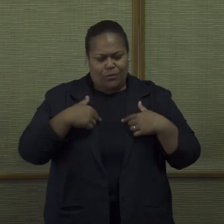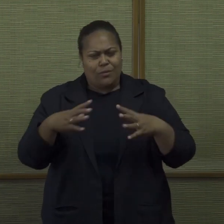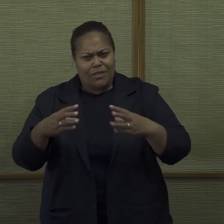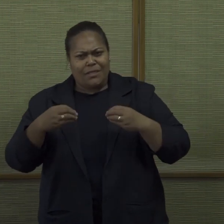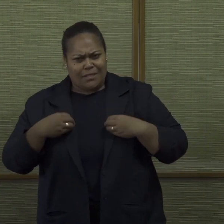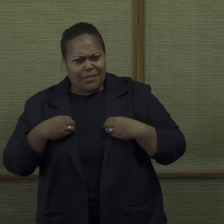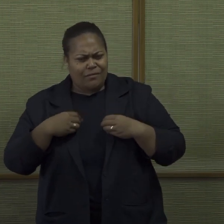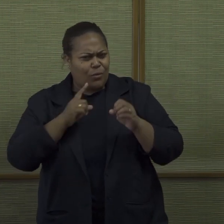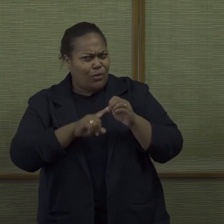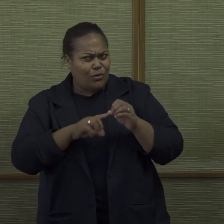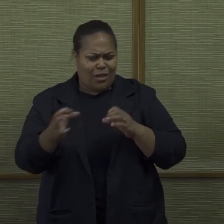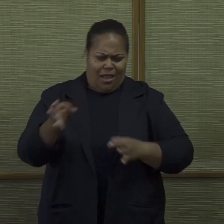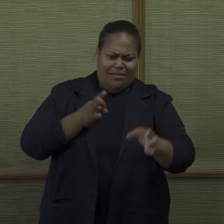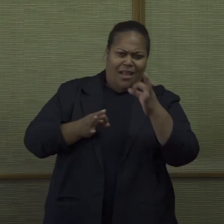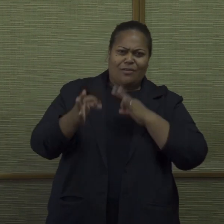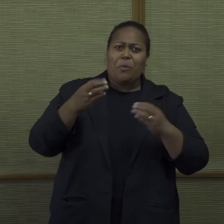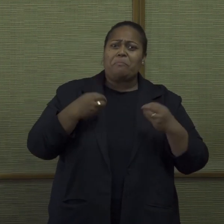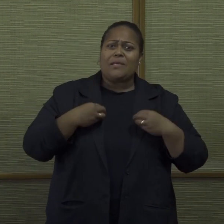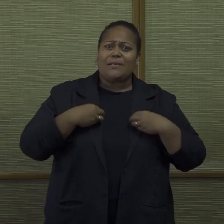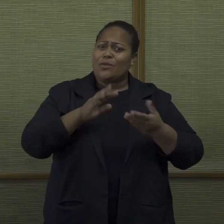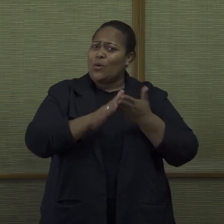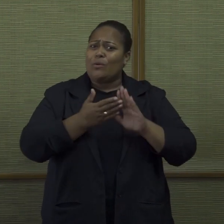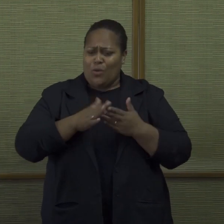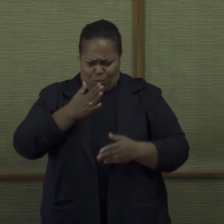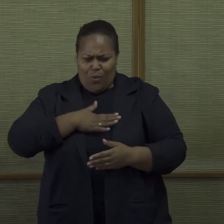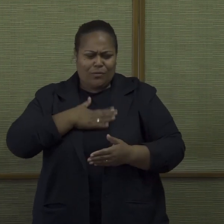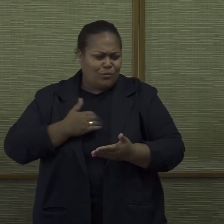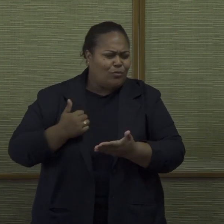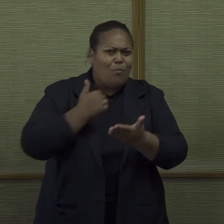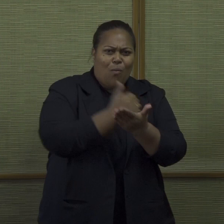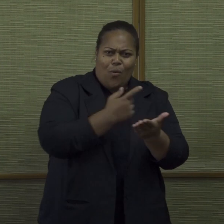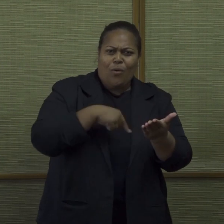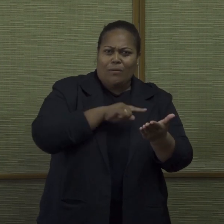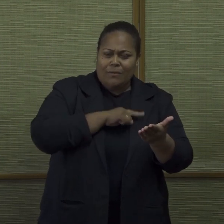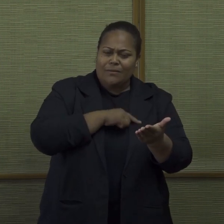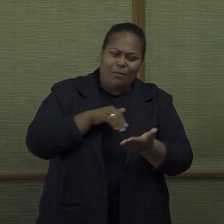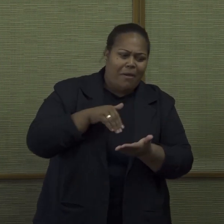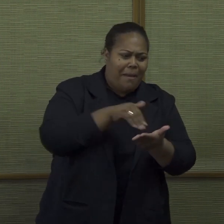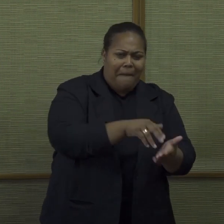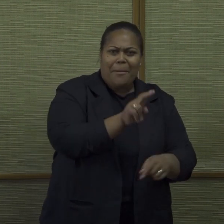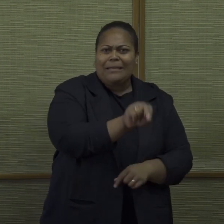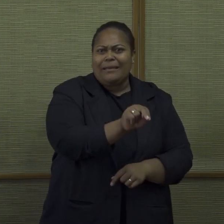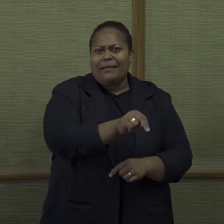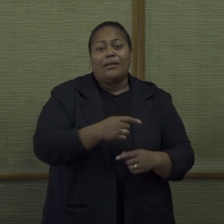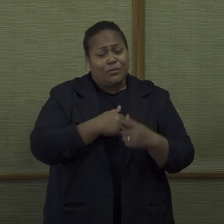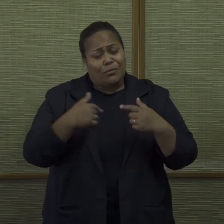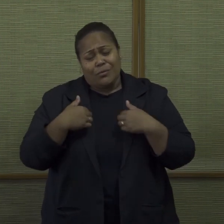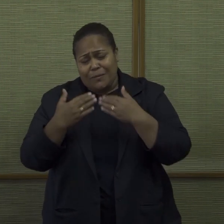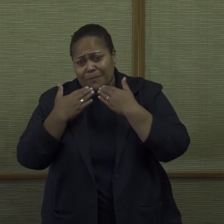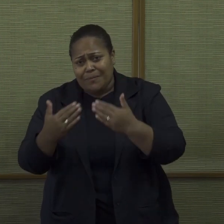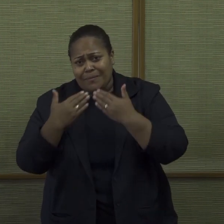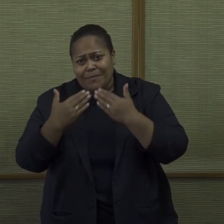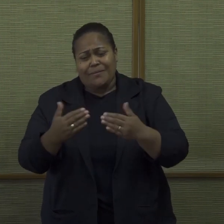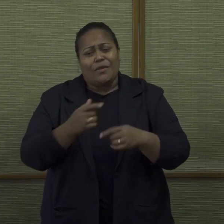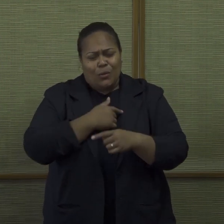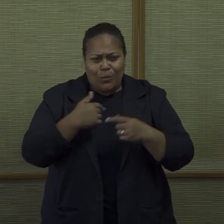inquiries from businesses and communities and individuals who want to provide support and help for those in need. We are grateful for this, and